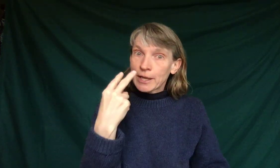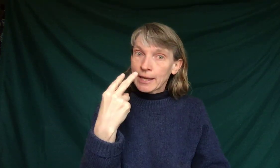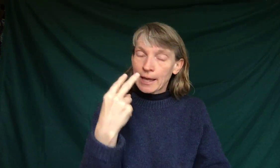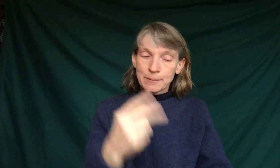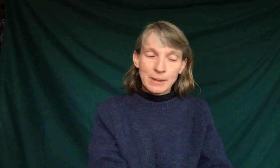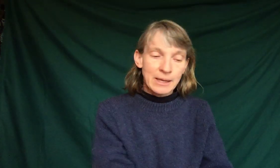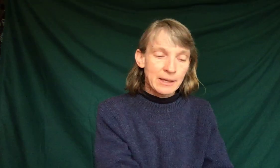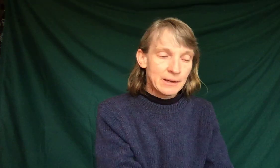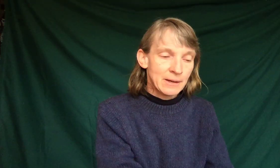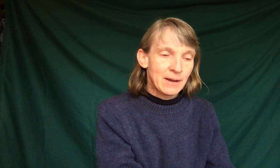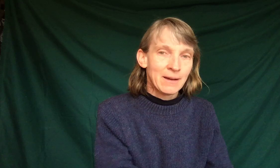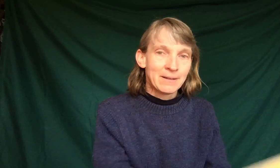at me.